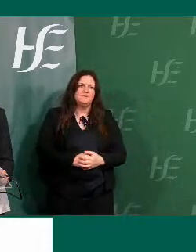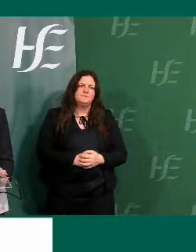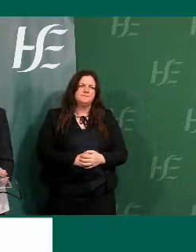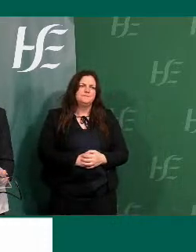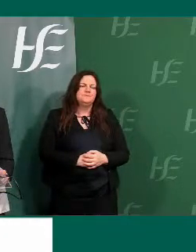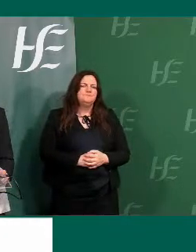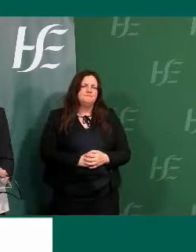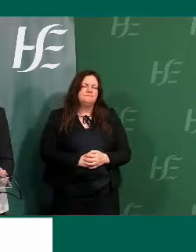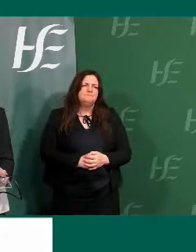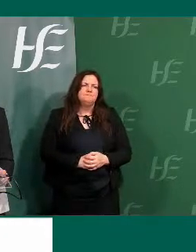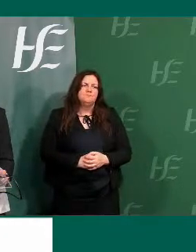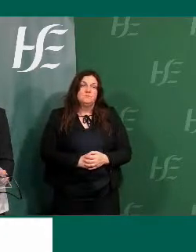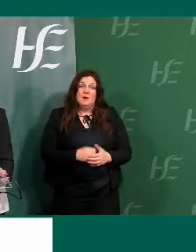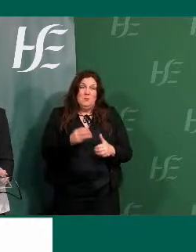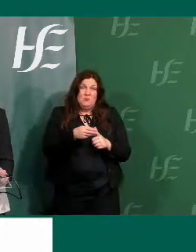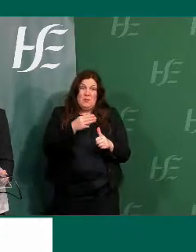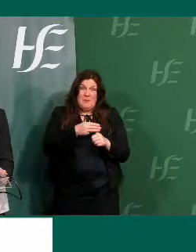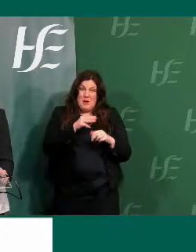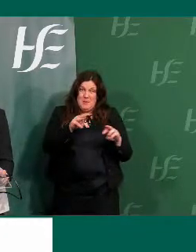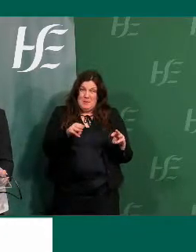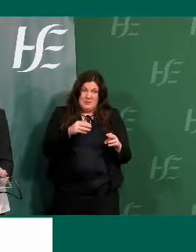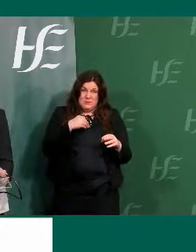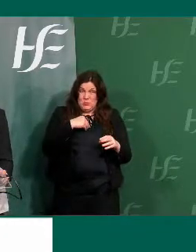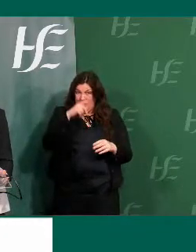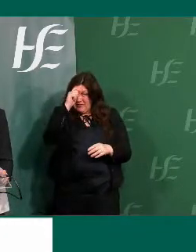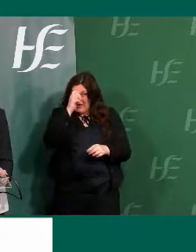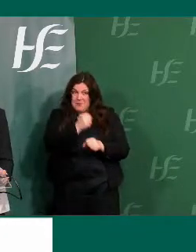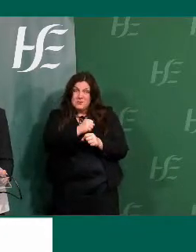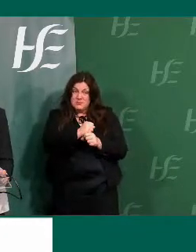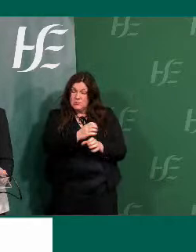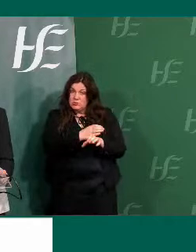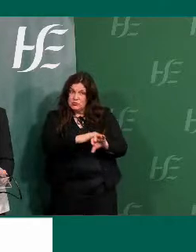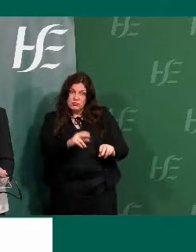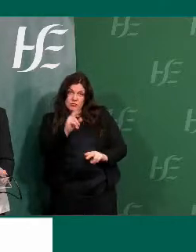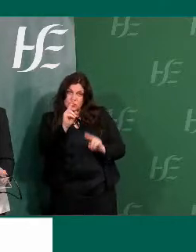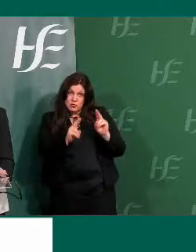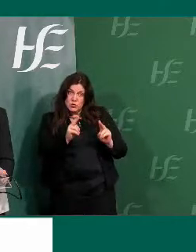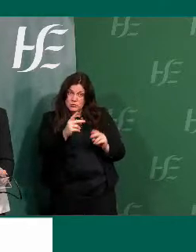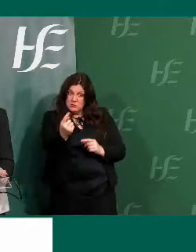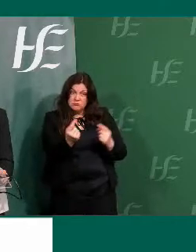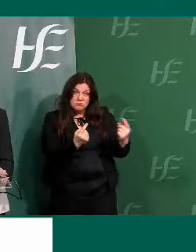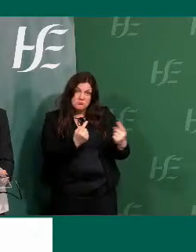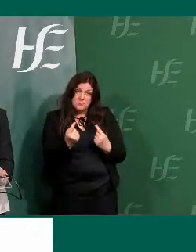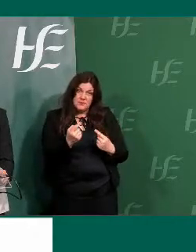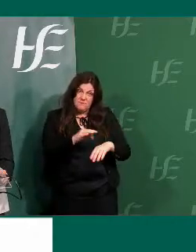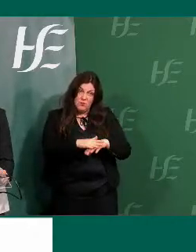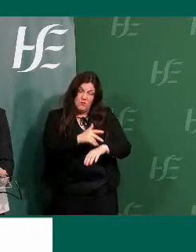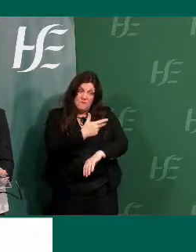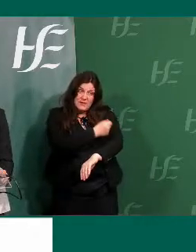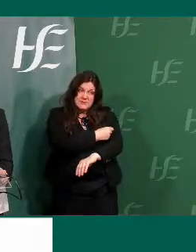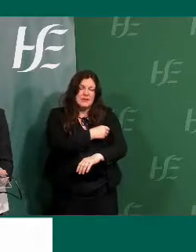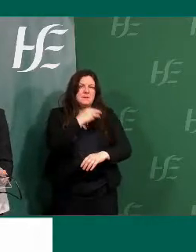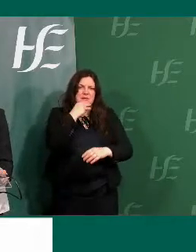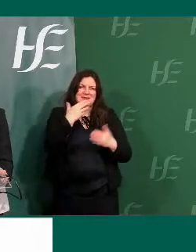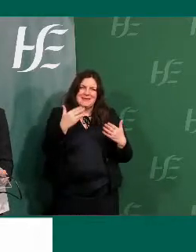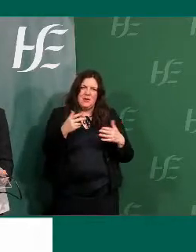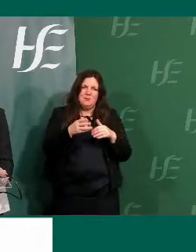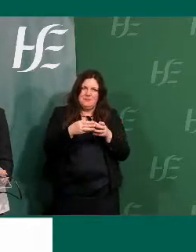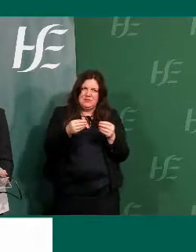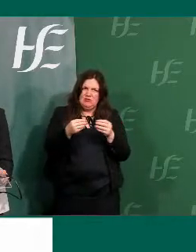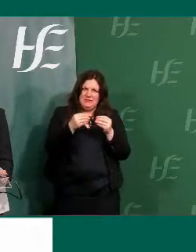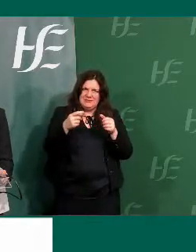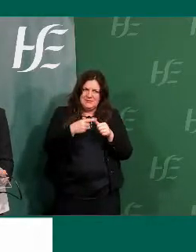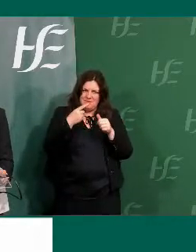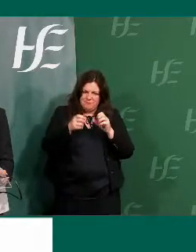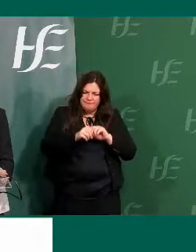In terms of what we're doing to prepare people, to prepare parents to think about whether their children should come forward for vaccination, we've launched our materials at the moment. So